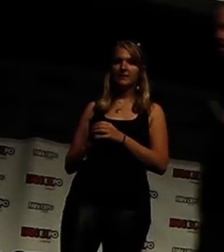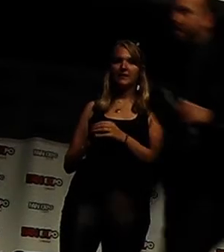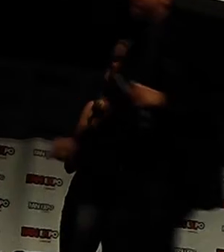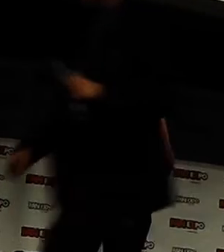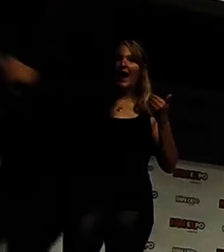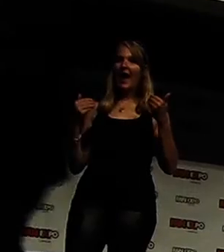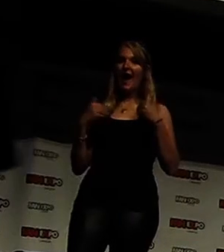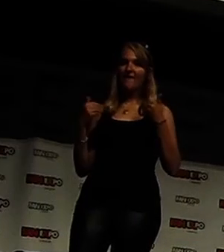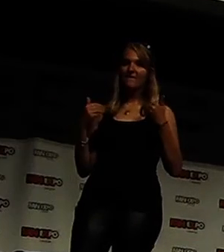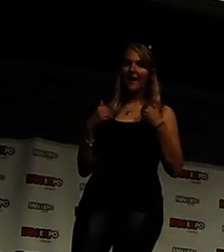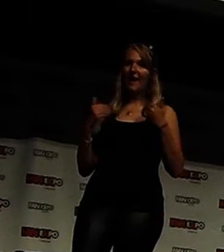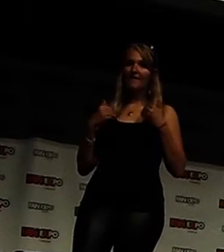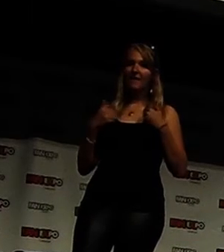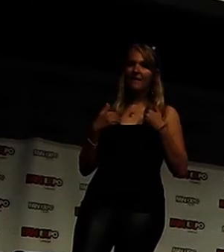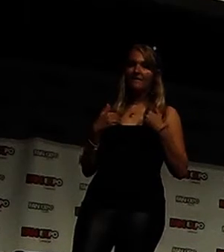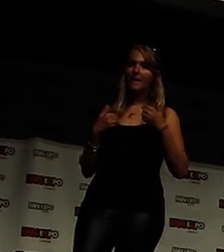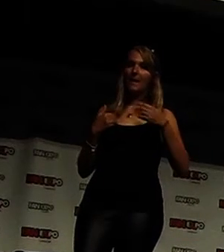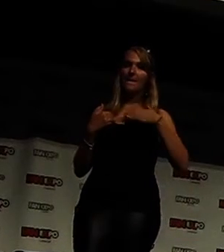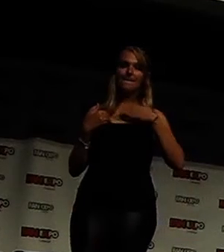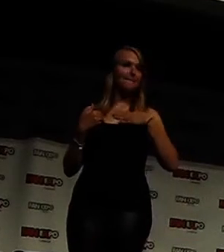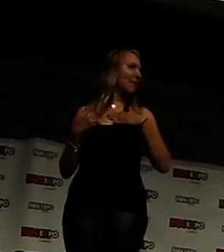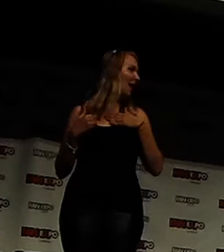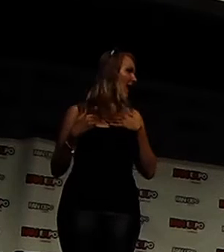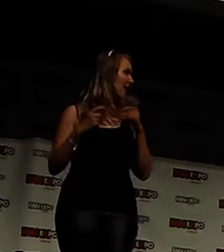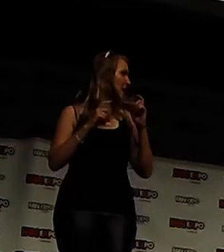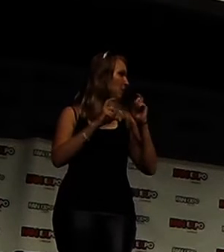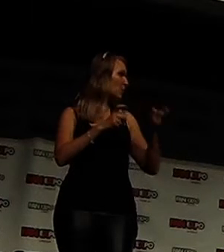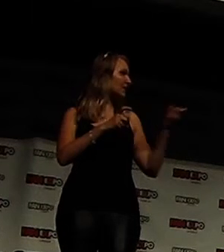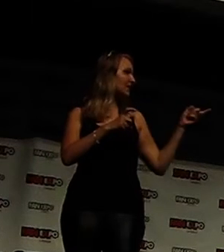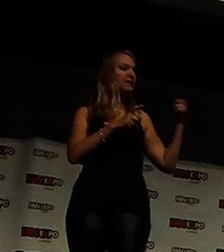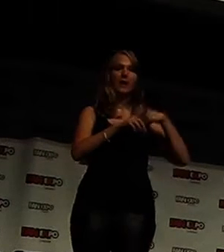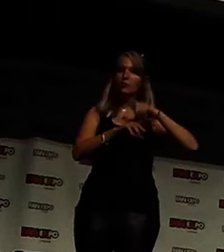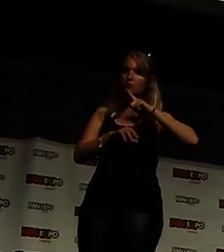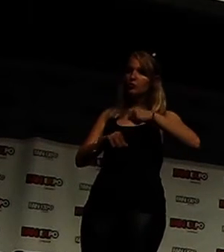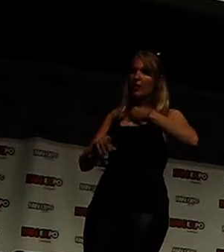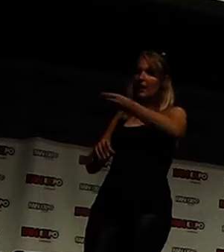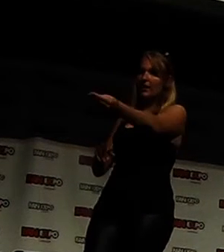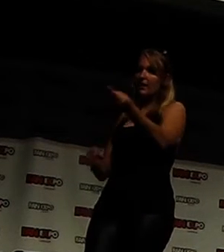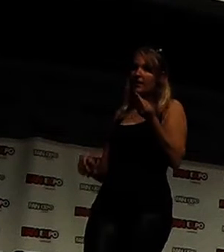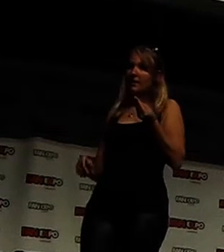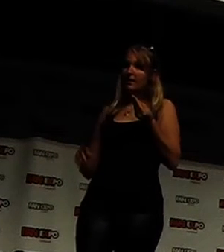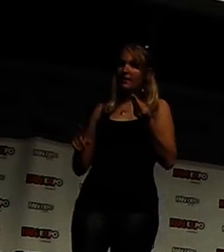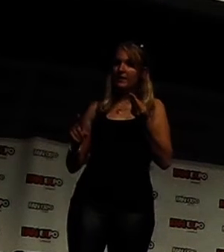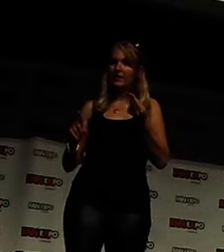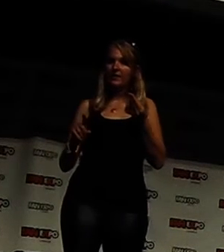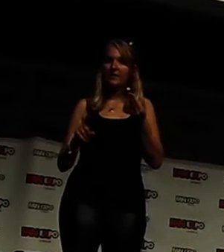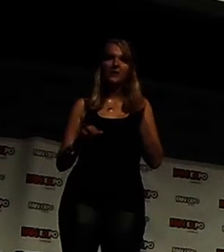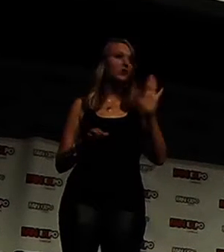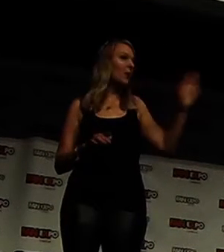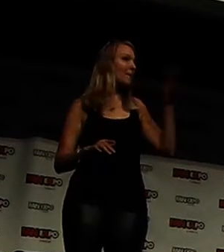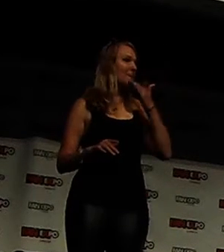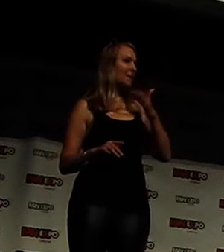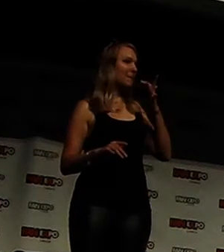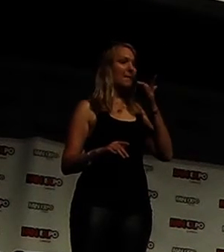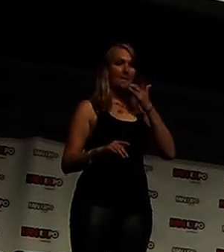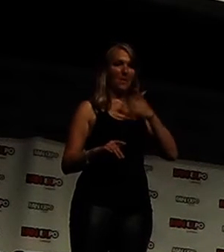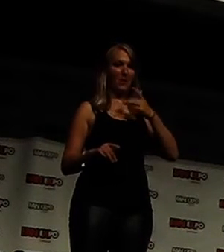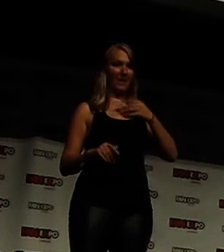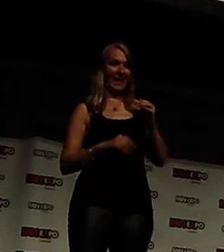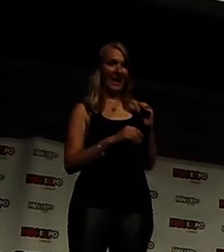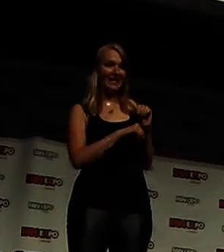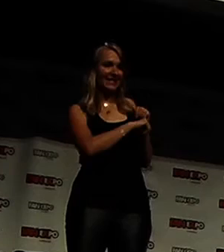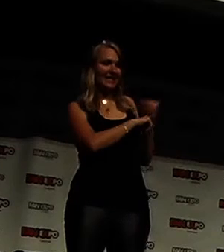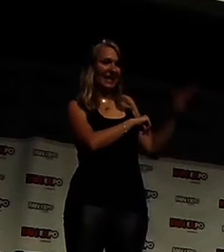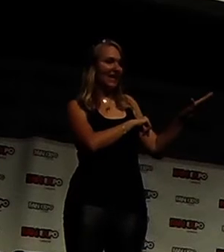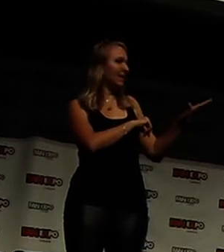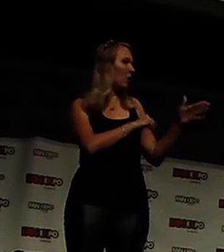I have my presents over here, so I'm sure I will. It was earlier this year for your birthday. Oh! It was like a